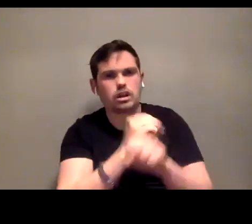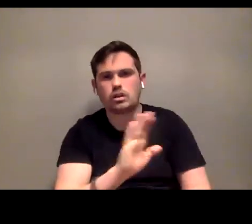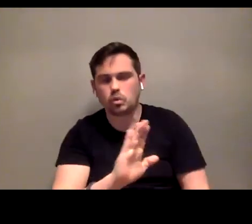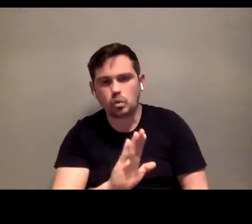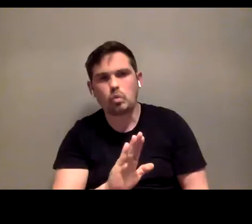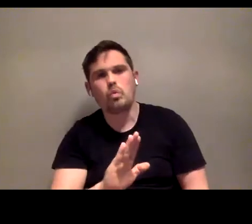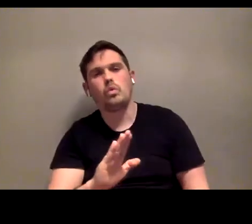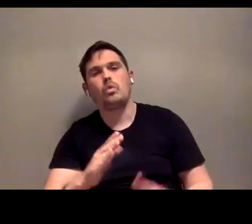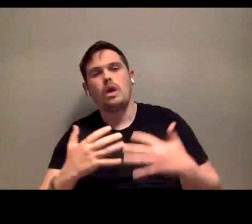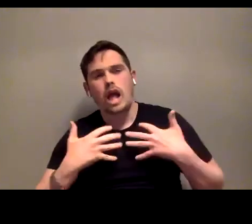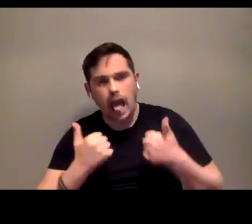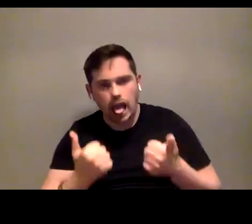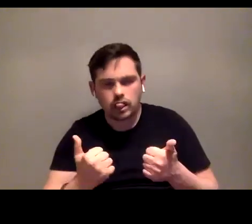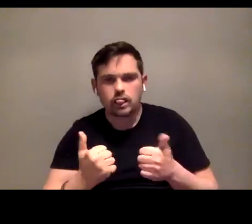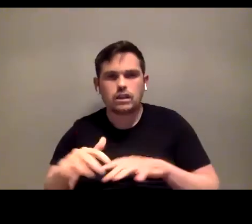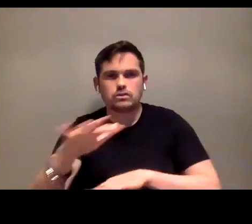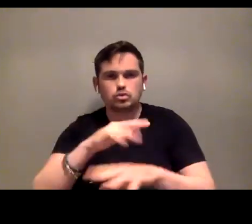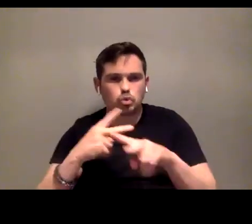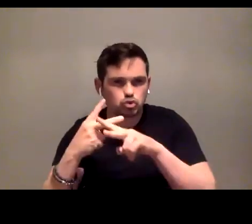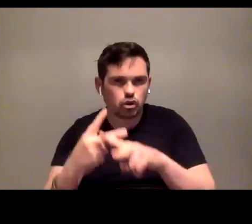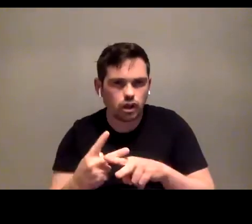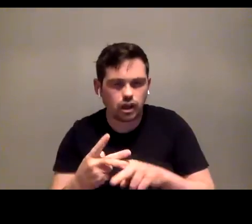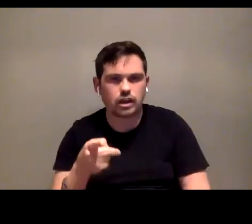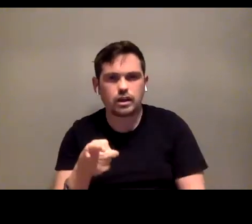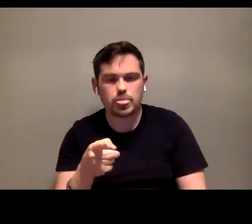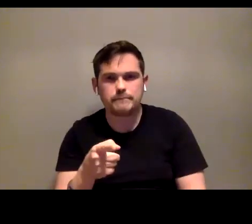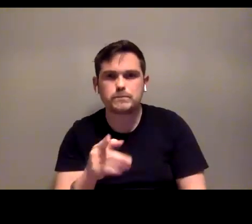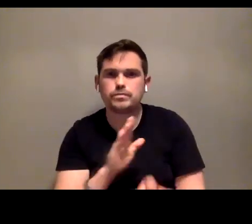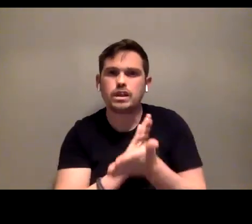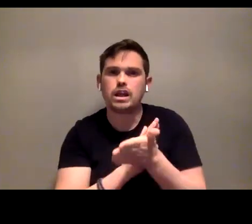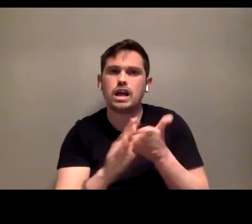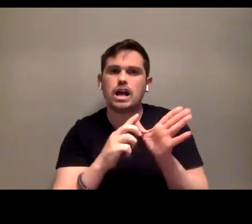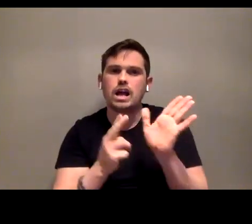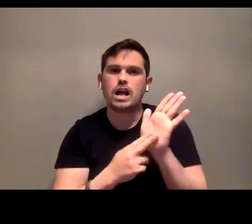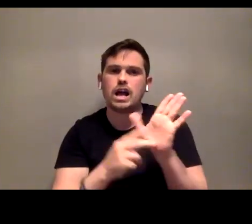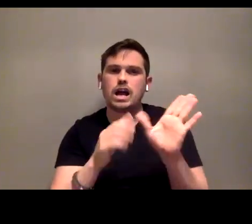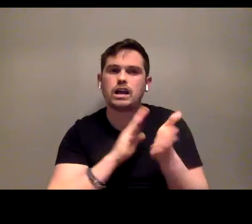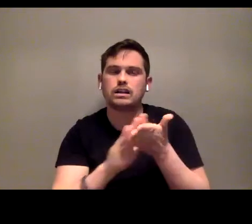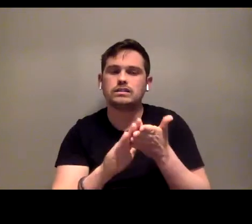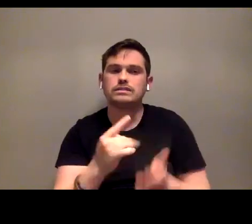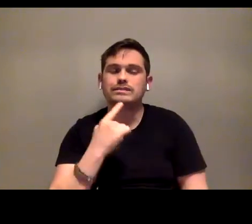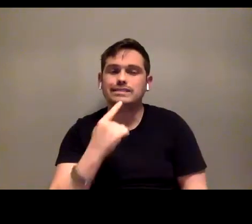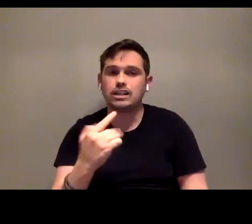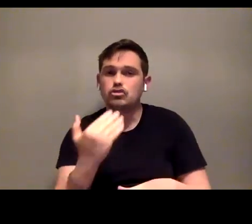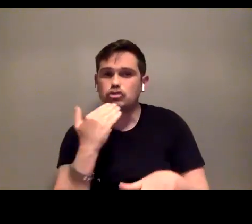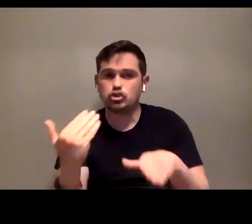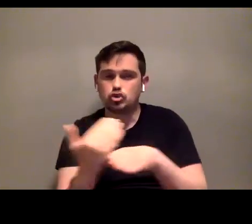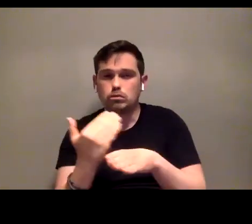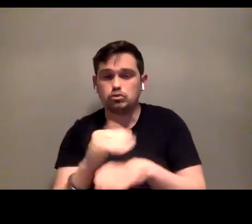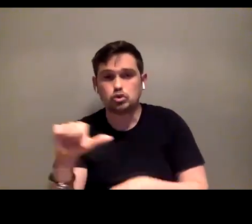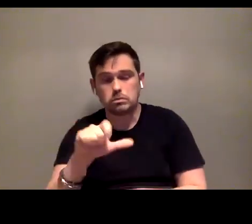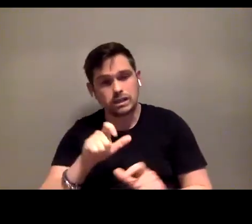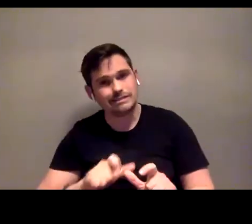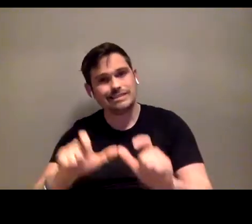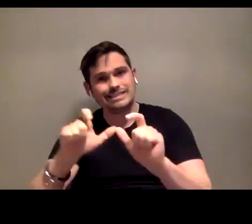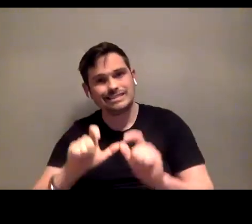social care. And I wrote down a really nice quote from Hannah, that green jobs should include jobs that sustain life, that